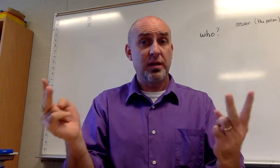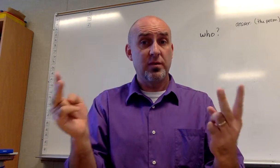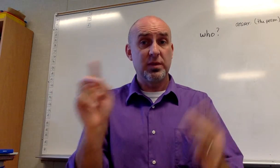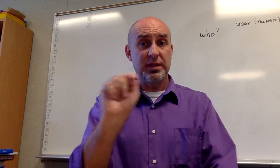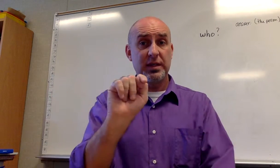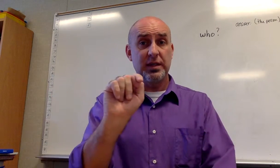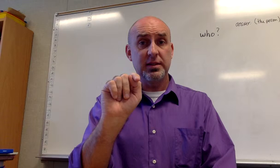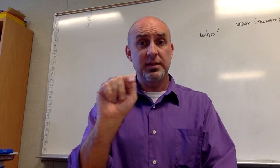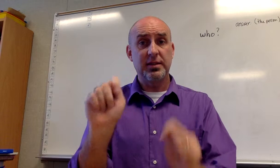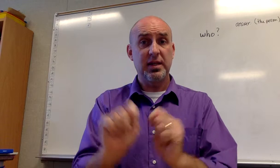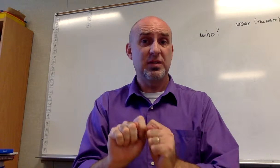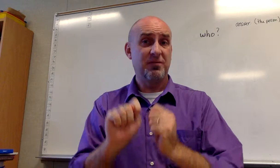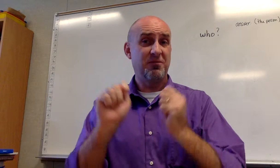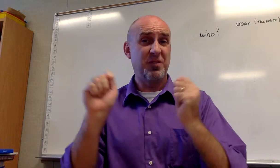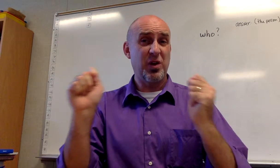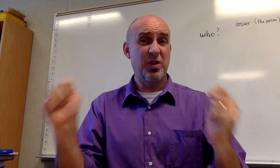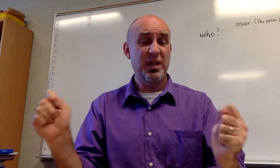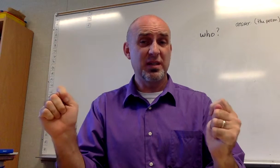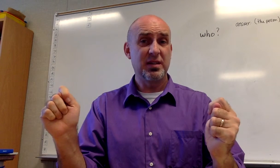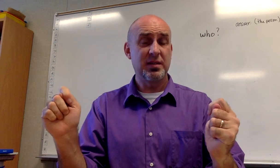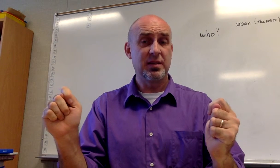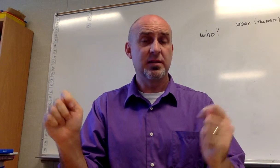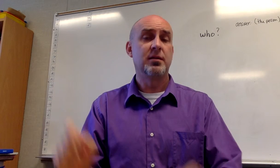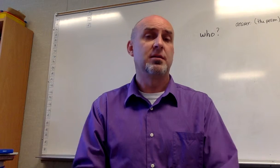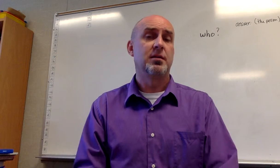with T's instead, very.